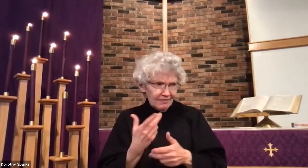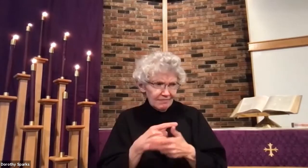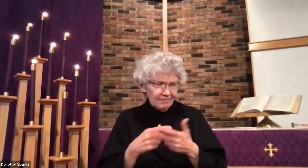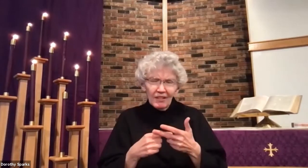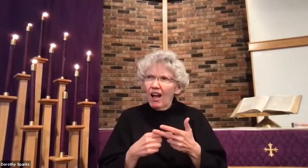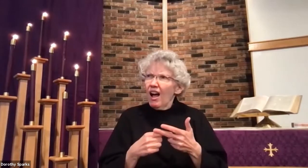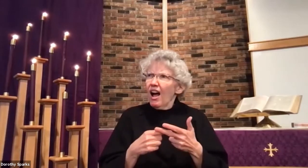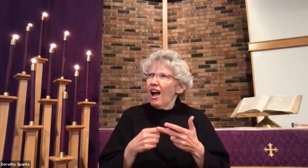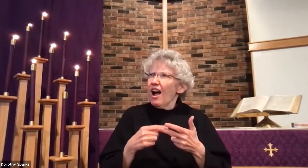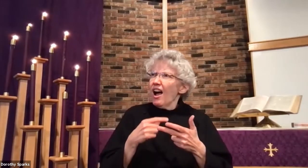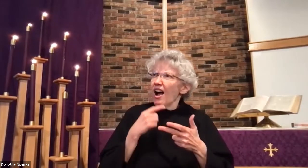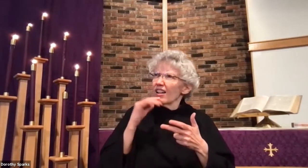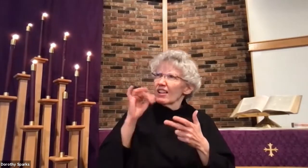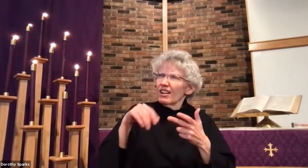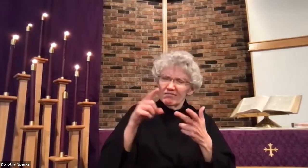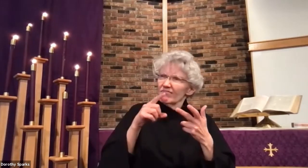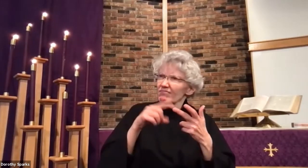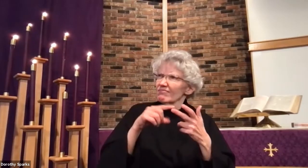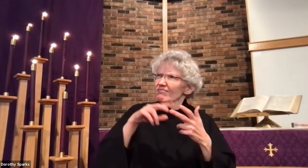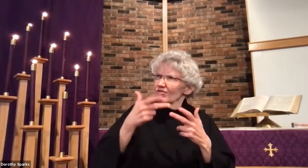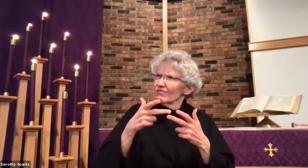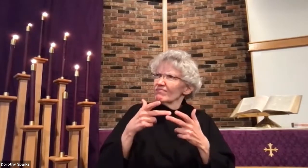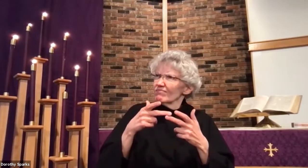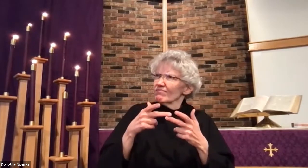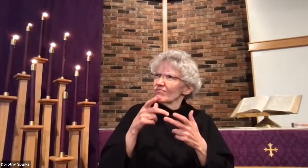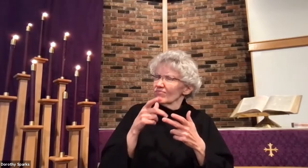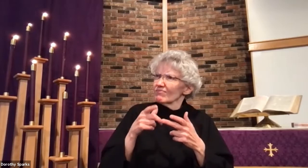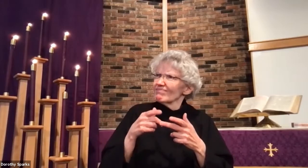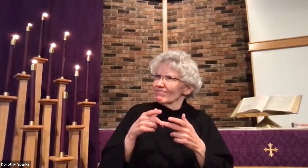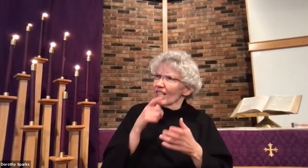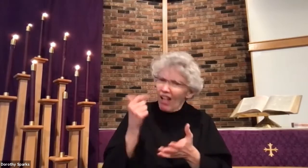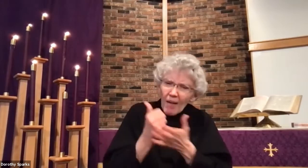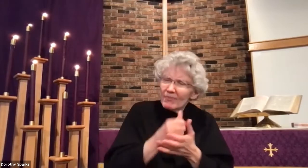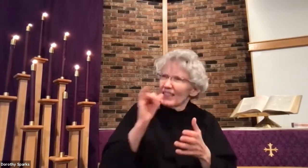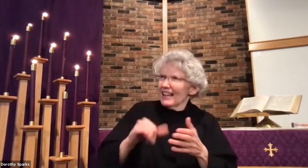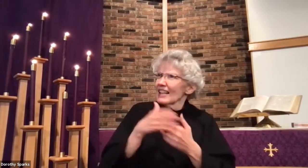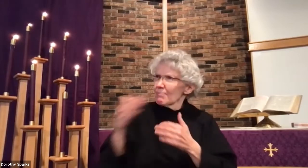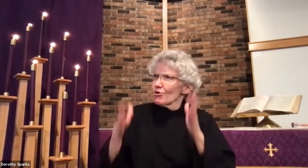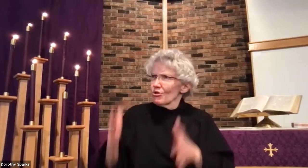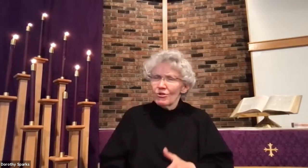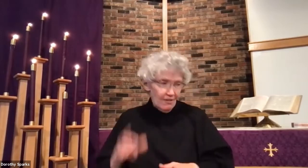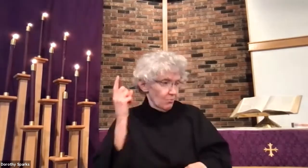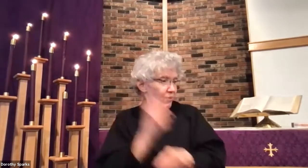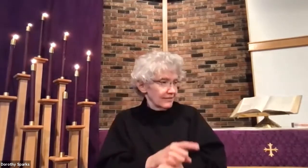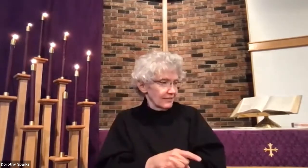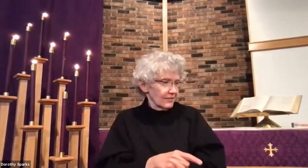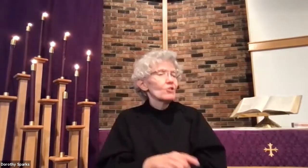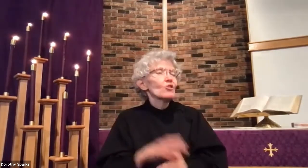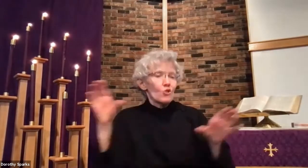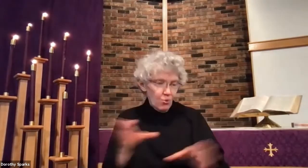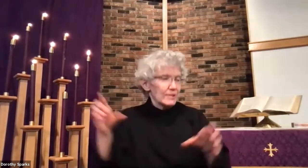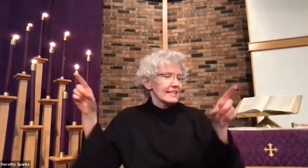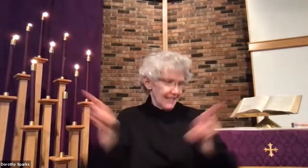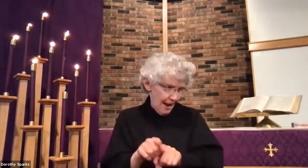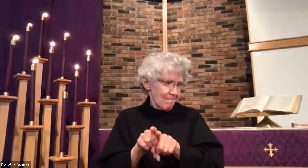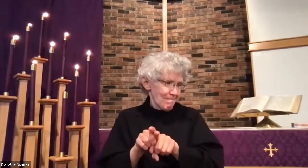took the hurt man to an inn. There he took care of the hurt man. The next day, the Samaritan took out 2 silver coins and